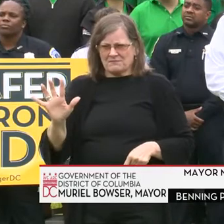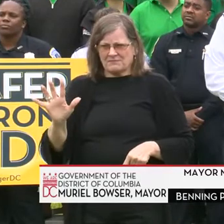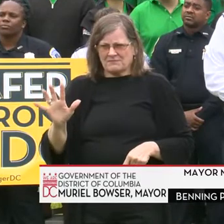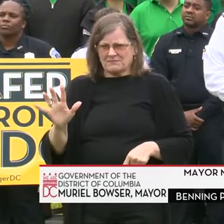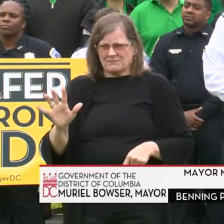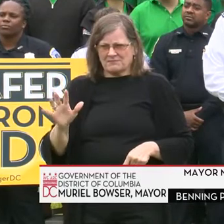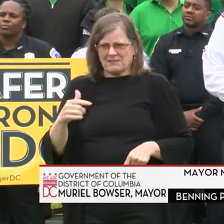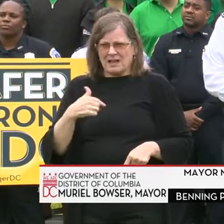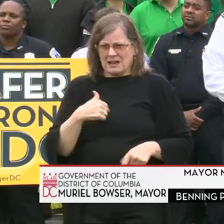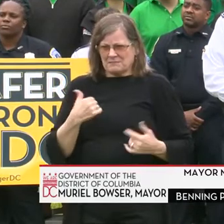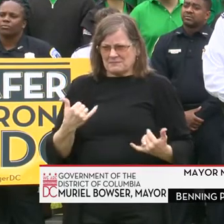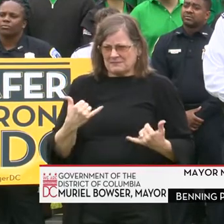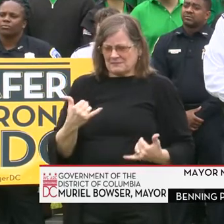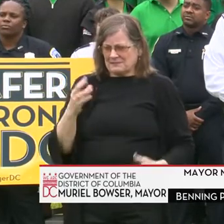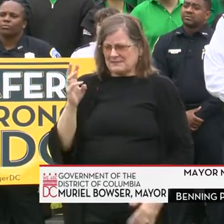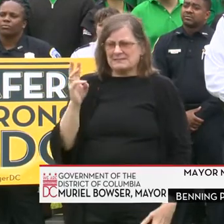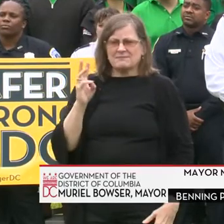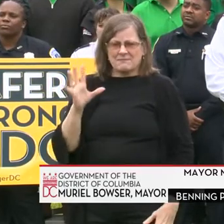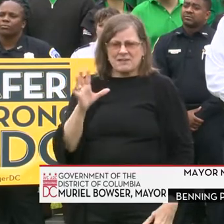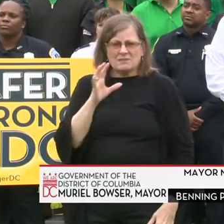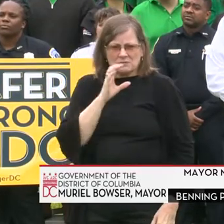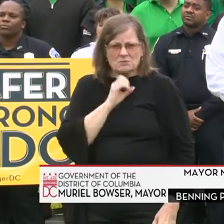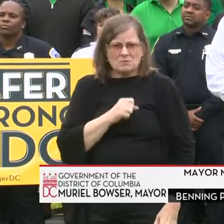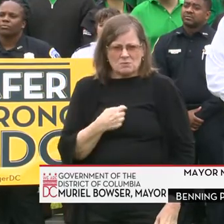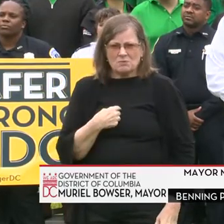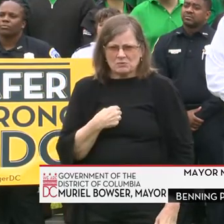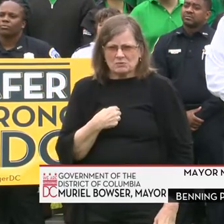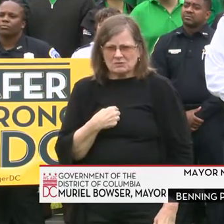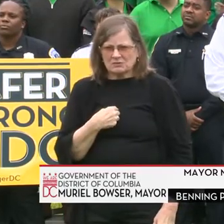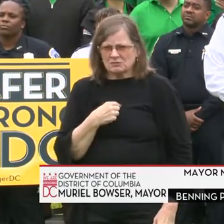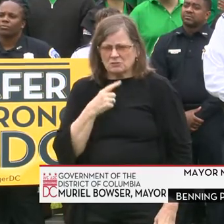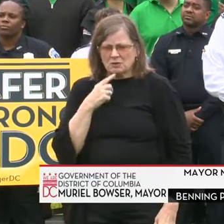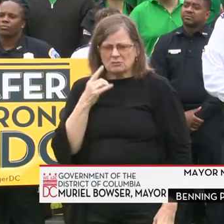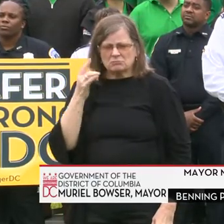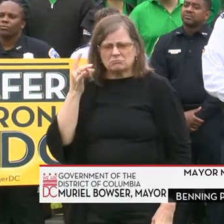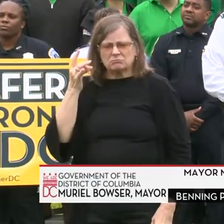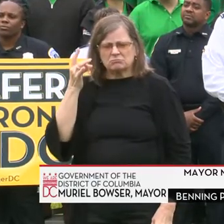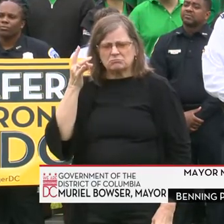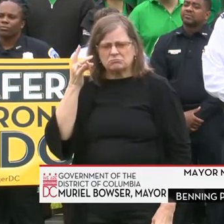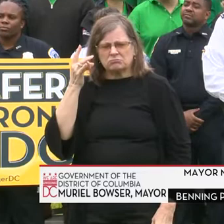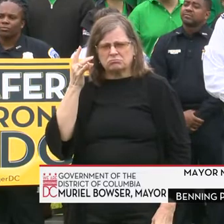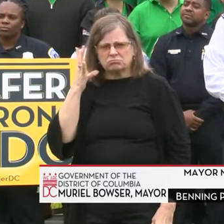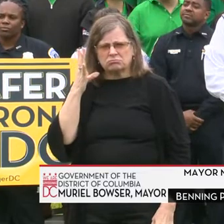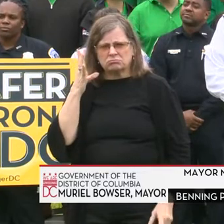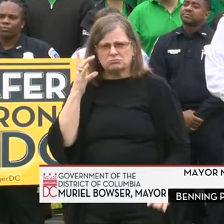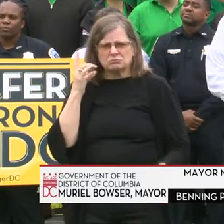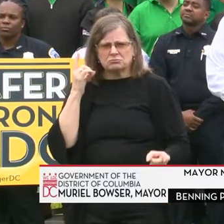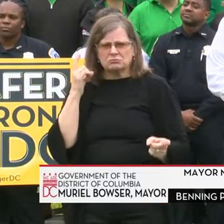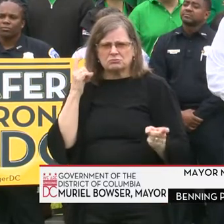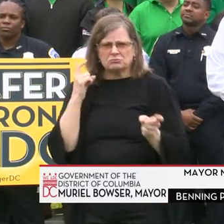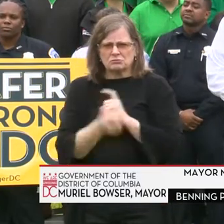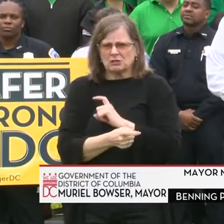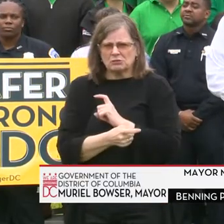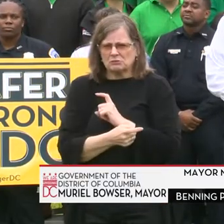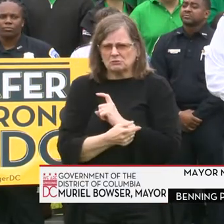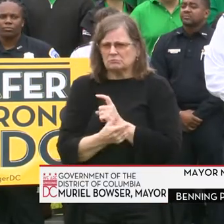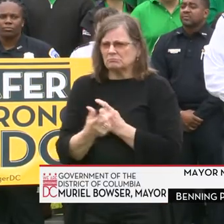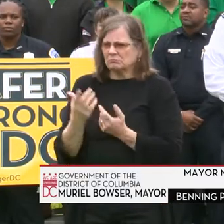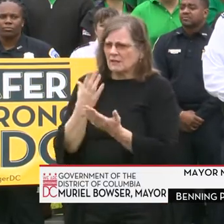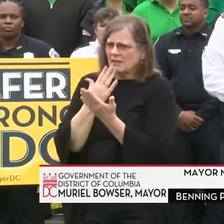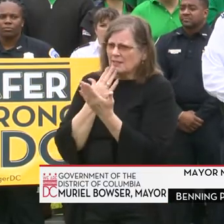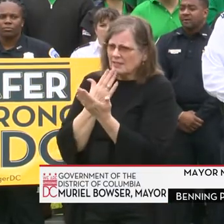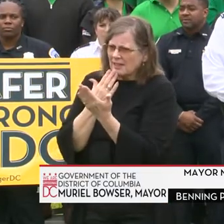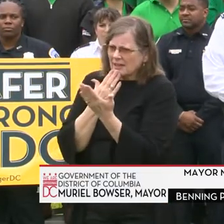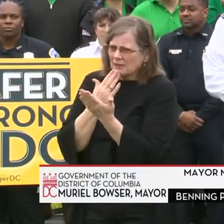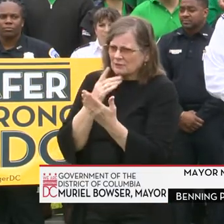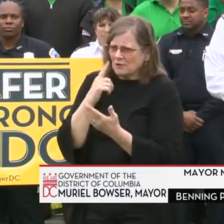I am 65. And it has been a drastic, everything has just gone crazy. Okay. Thank you. Thank you. Thank you for being